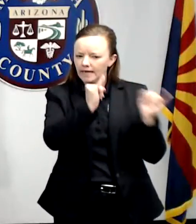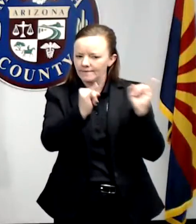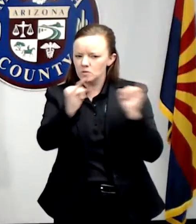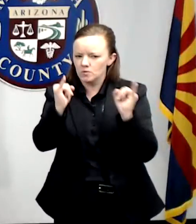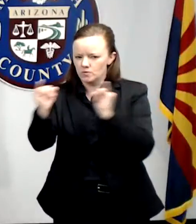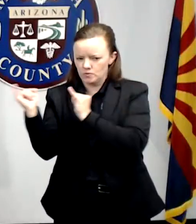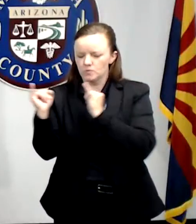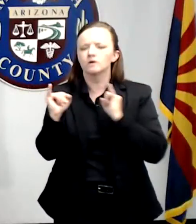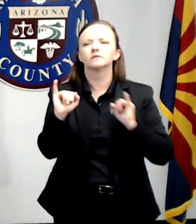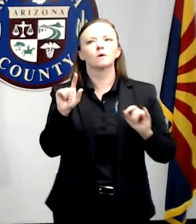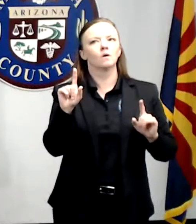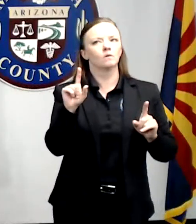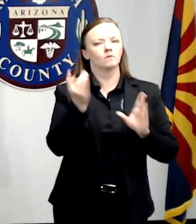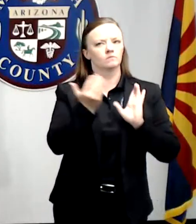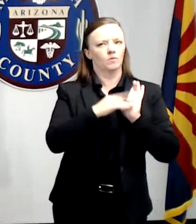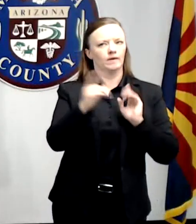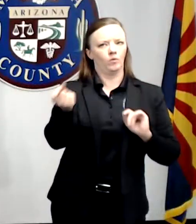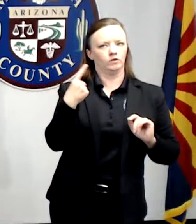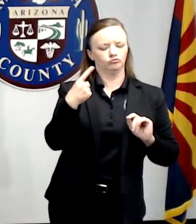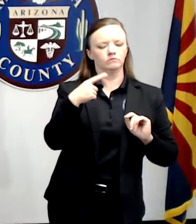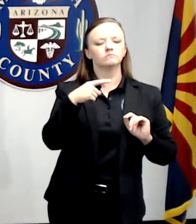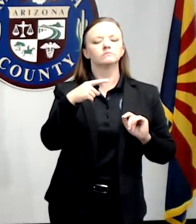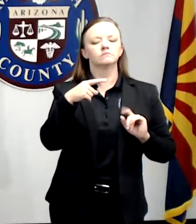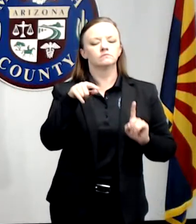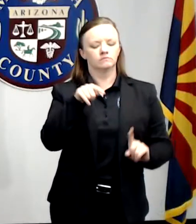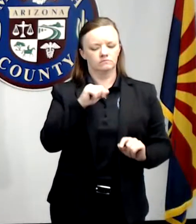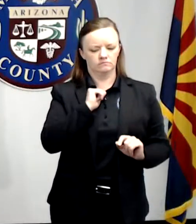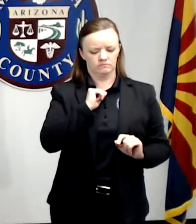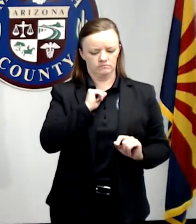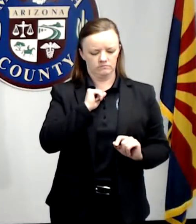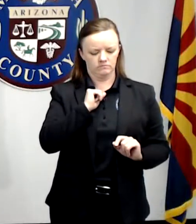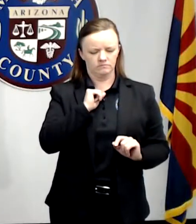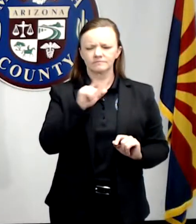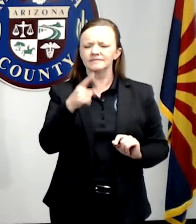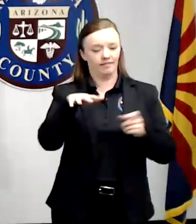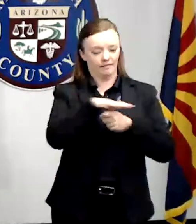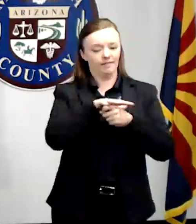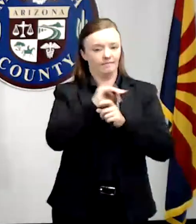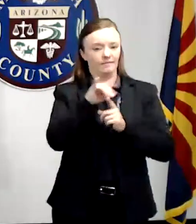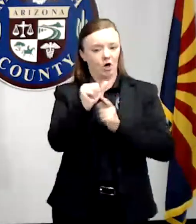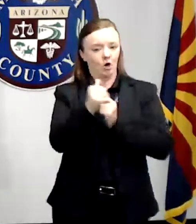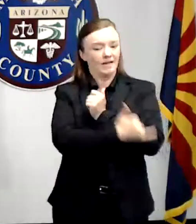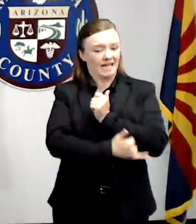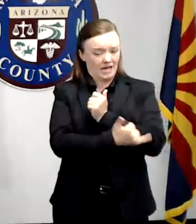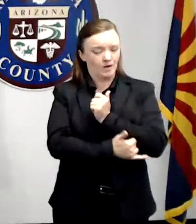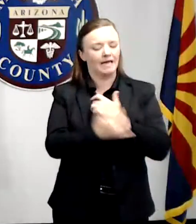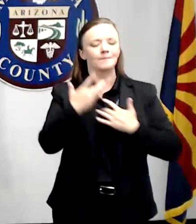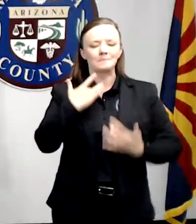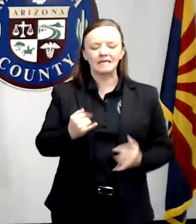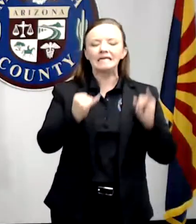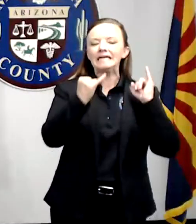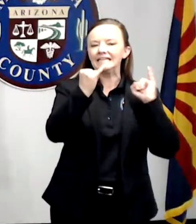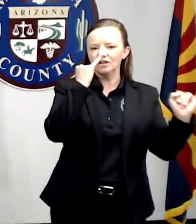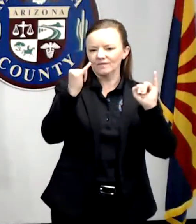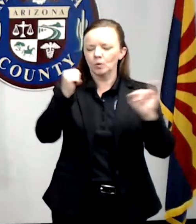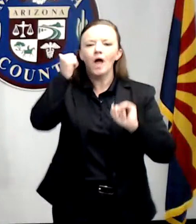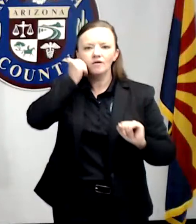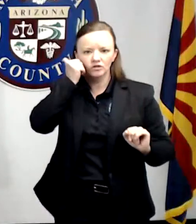So the question, so out of all the people that have been contacted, say that again? Each day Each day. for contact tracing.